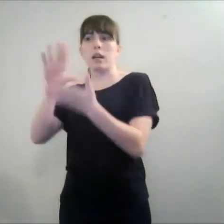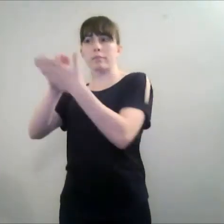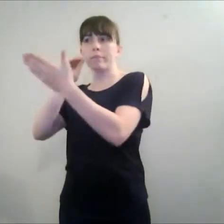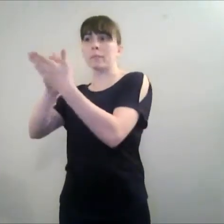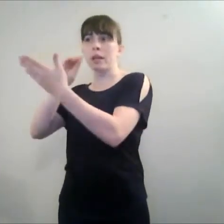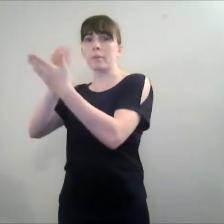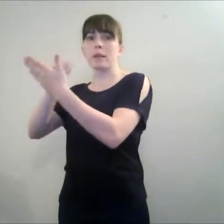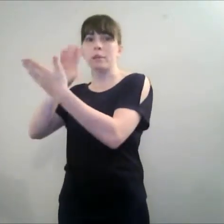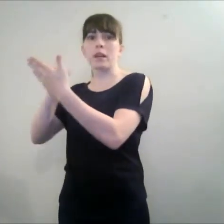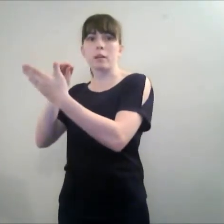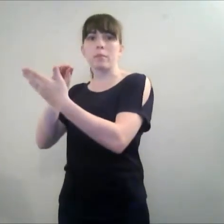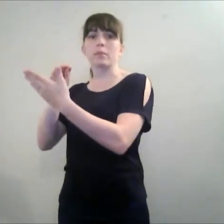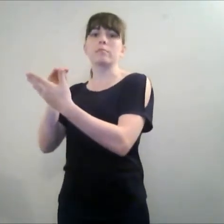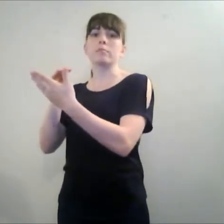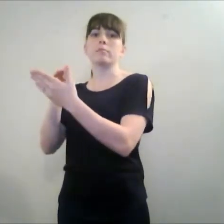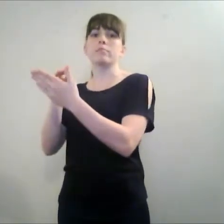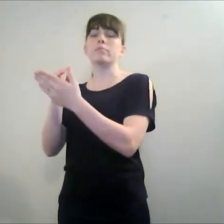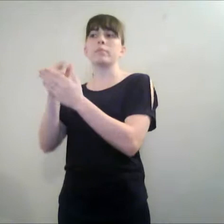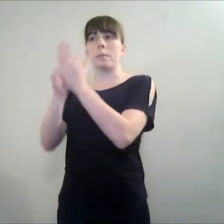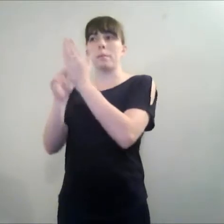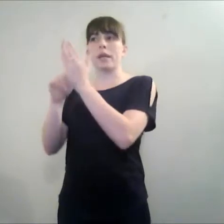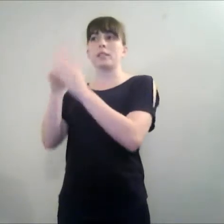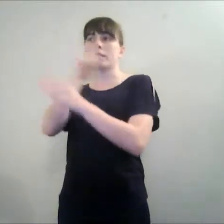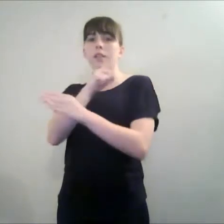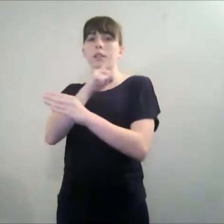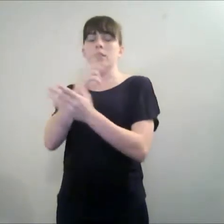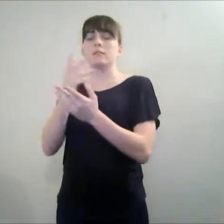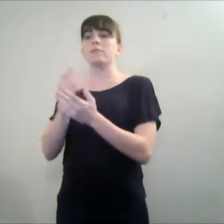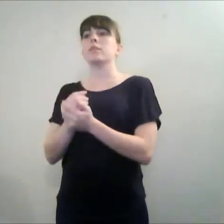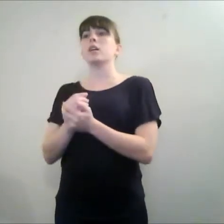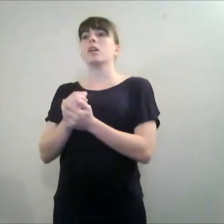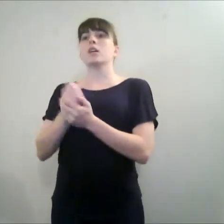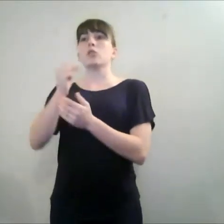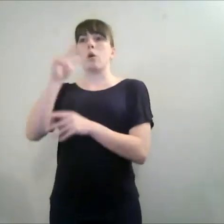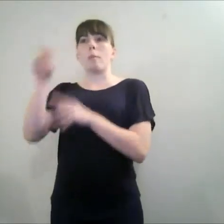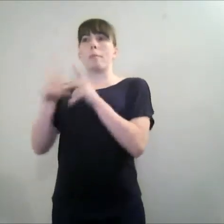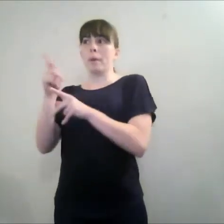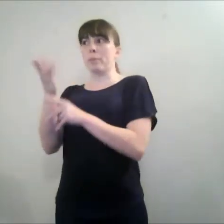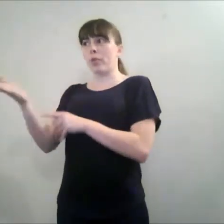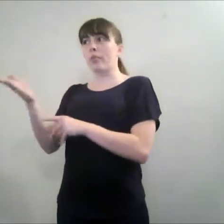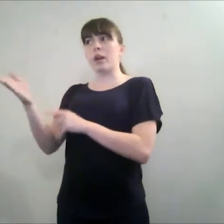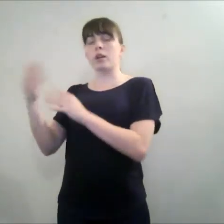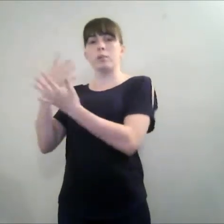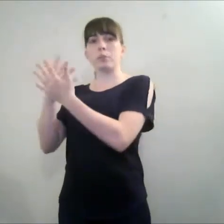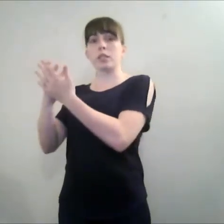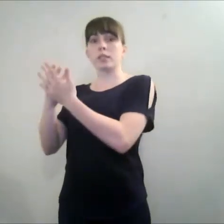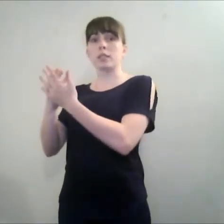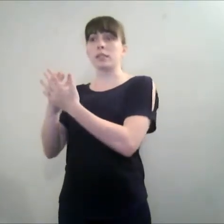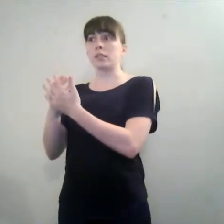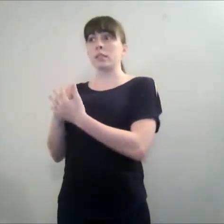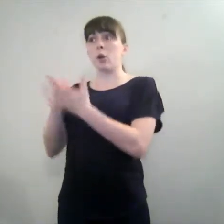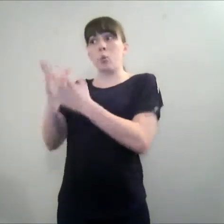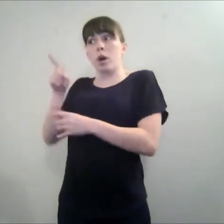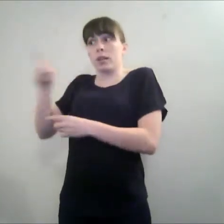paint masterpieces to put on the walls because they were so good. And so that's a masterpiece which is a fake of a masterpiece. And bonded